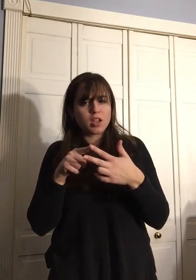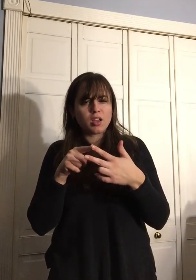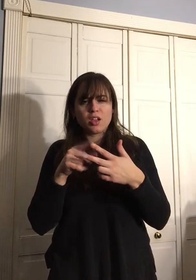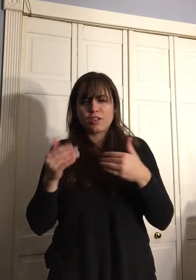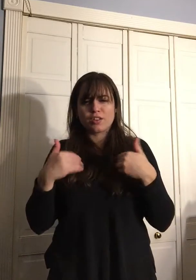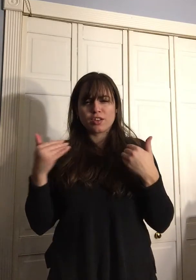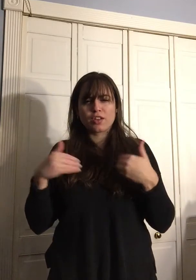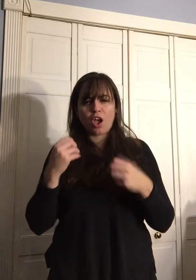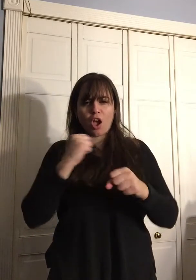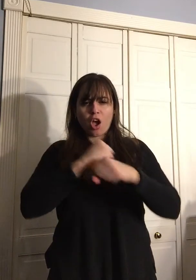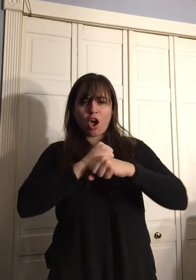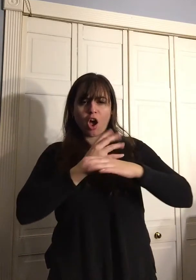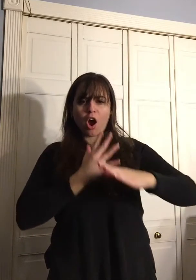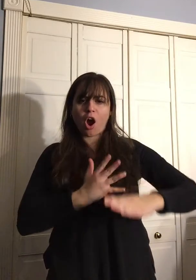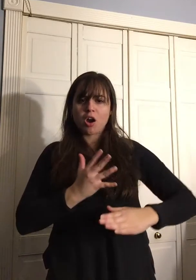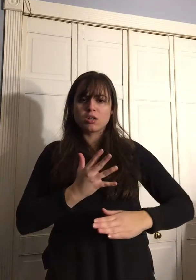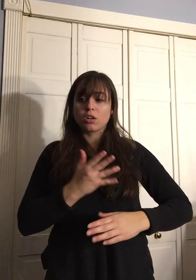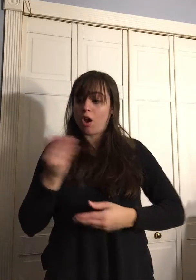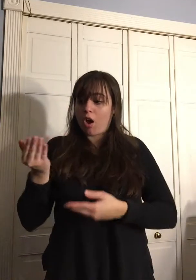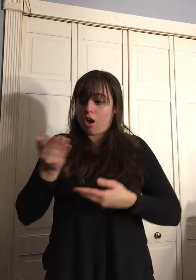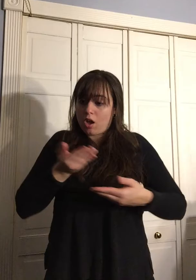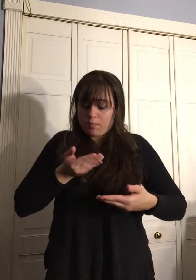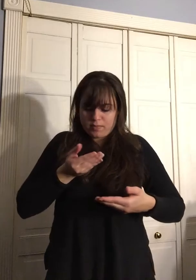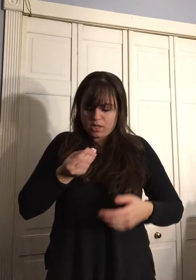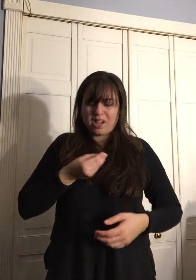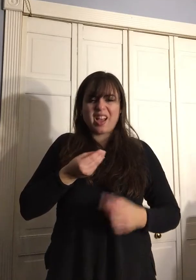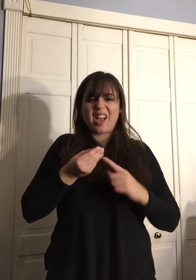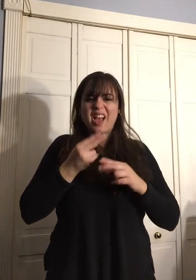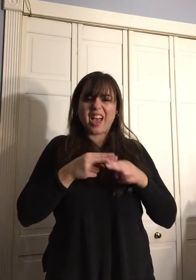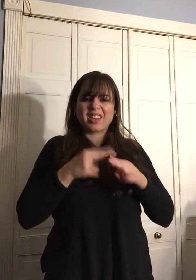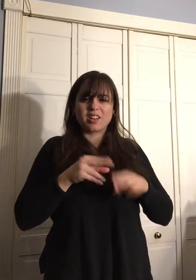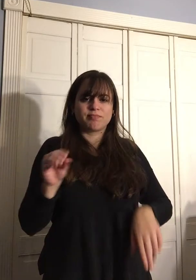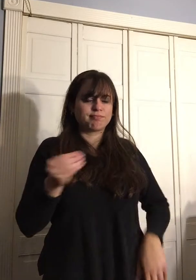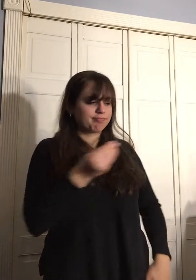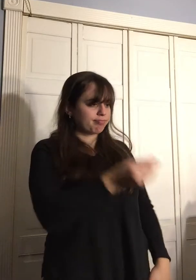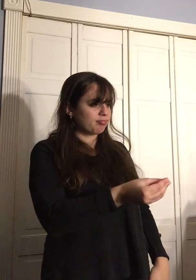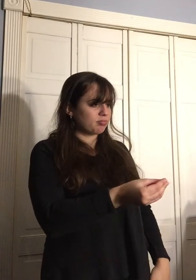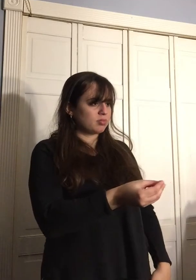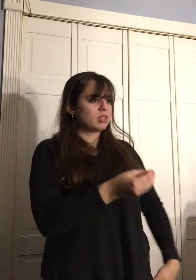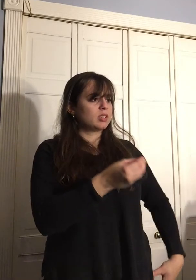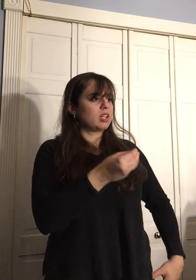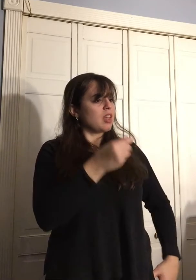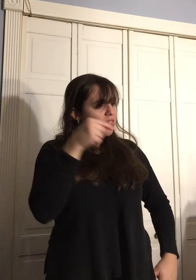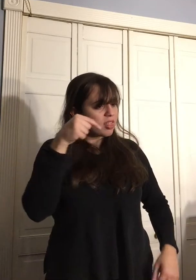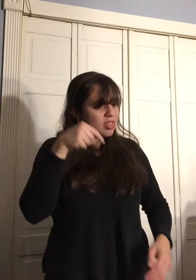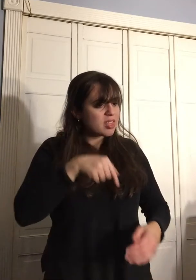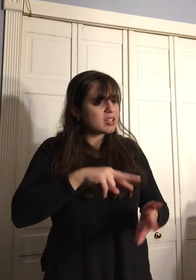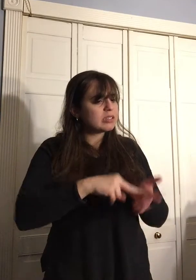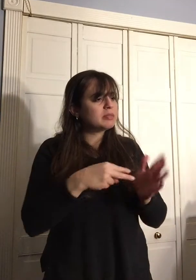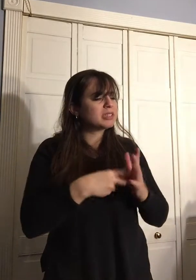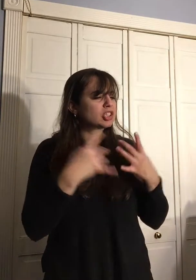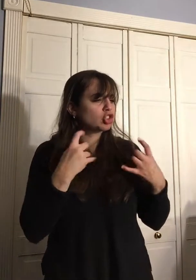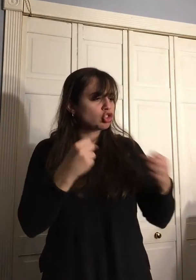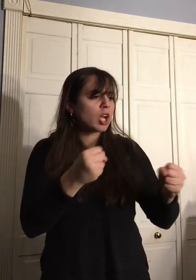since I was out at the border. This young guard came to my cell and offered me this